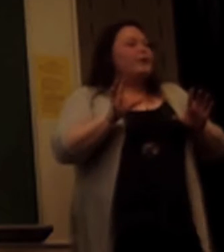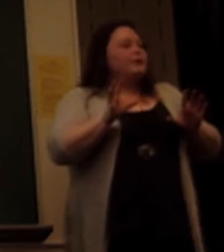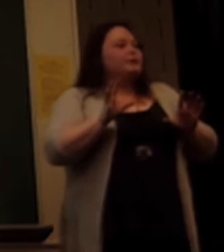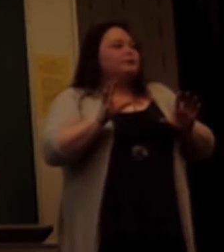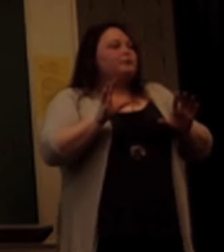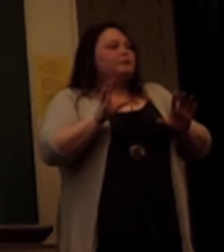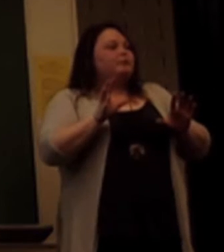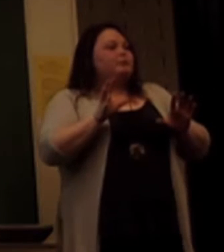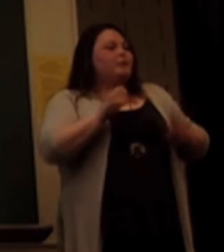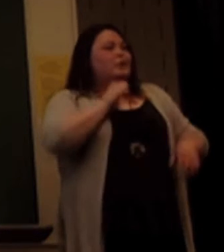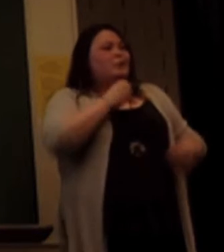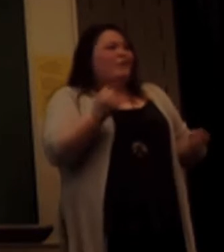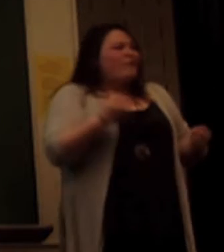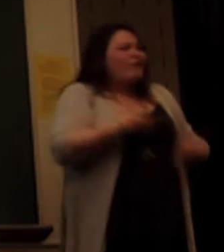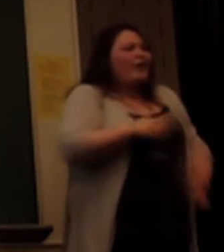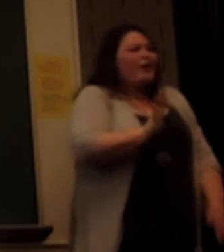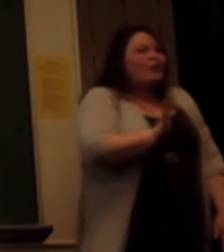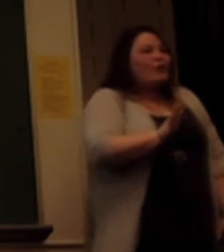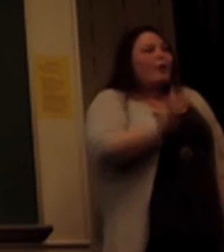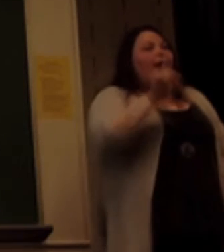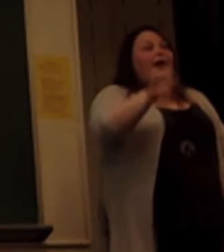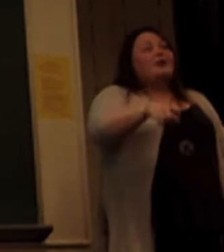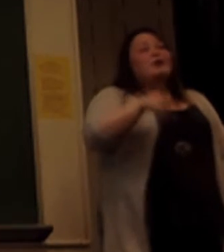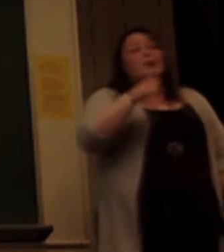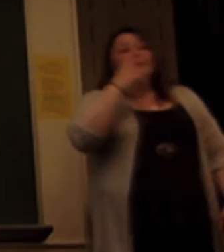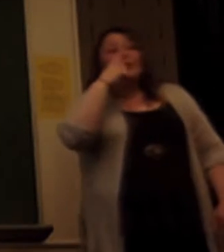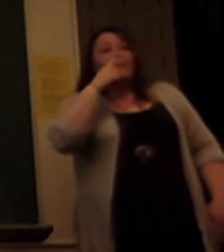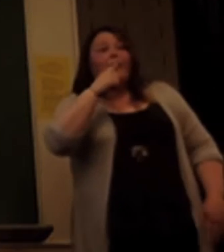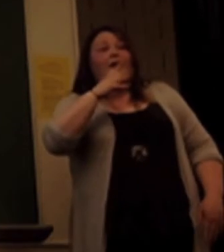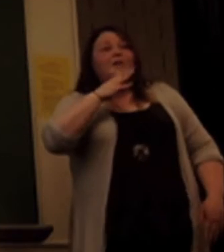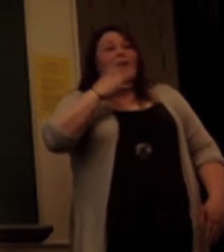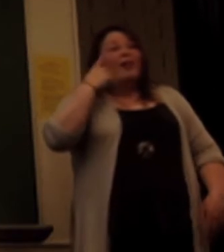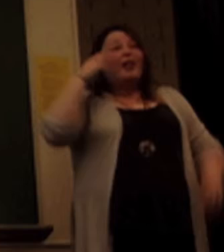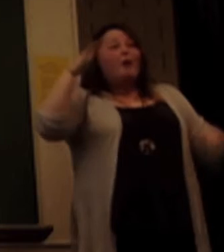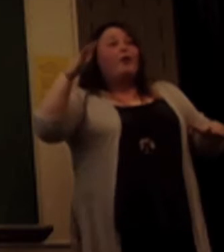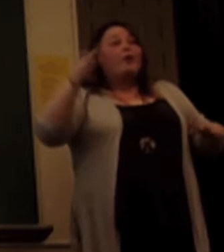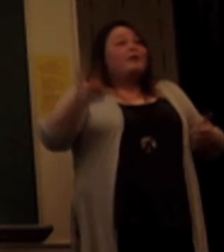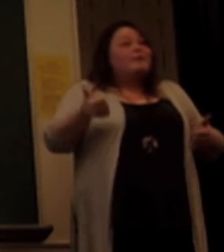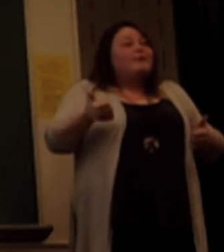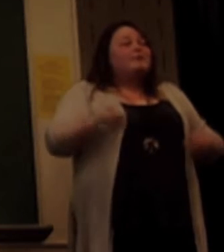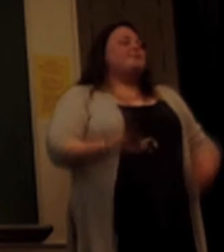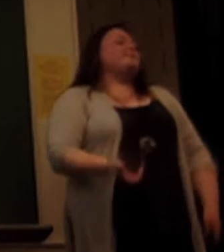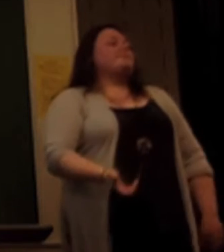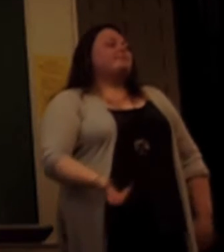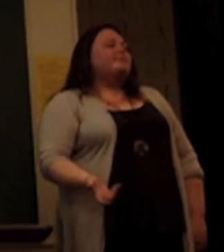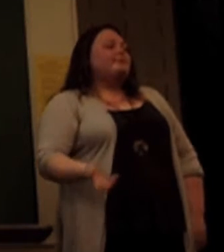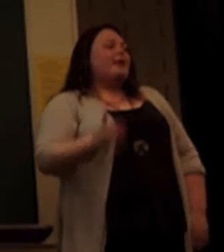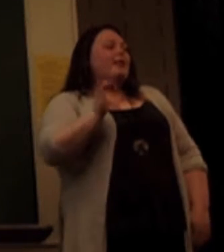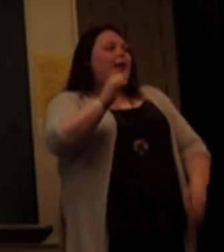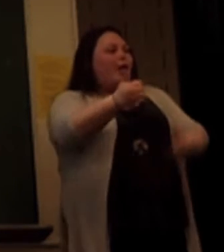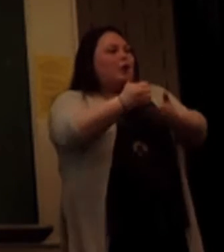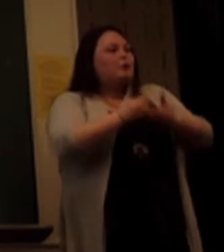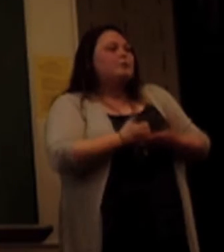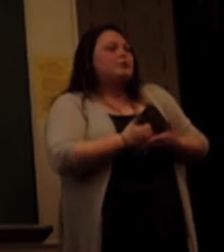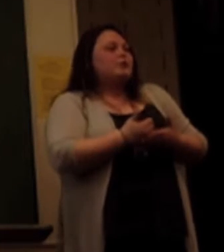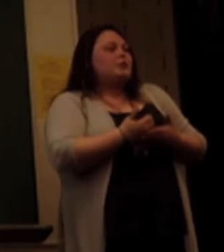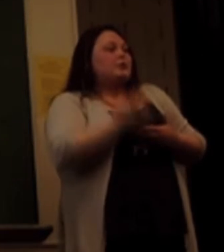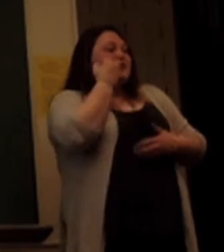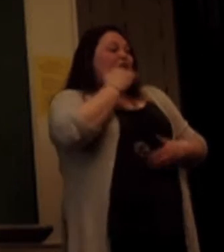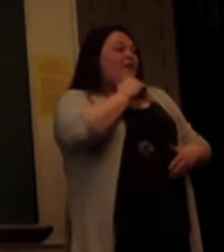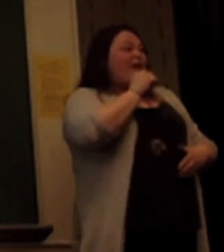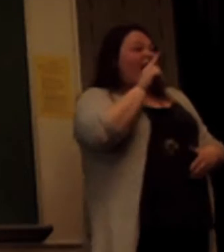Like, don't be afraid to be like, can you just speak up so that I can hear? Because really, if you're not doing that, all you're doing is hurting the consumer, not yourself.